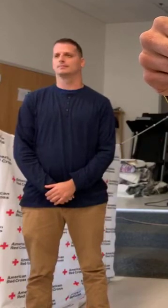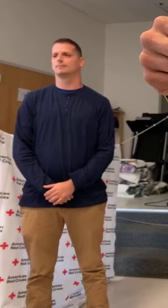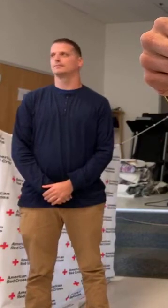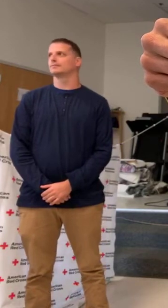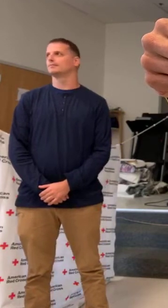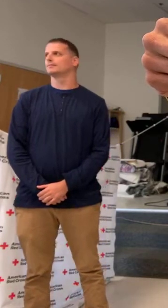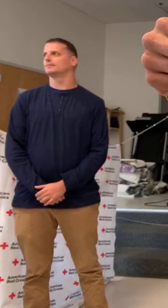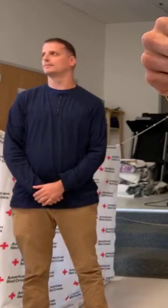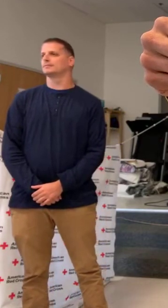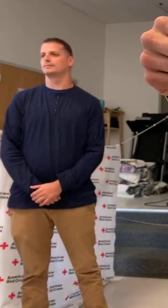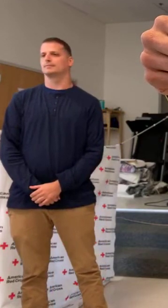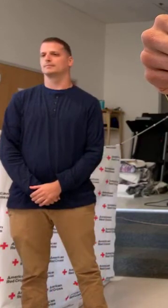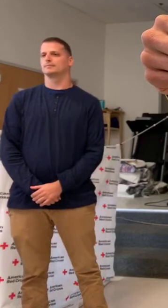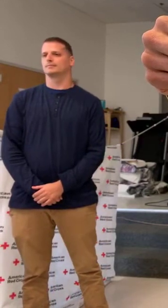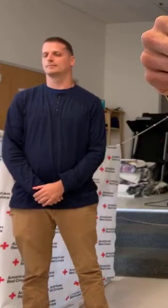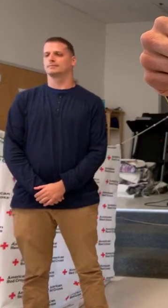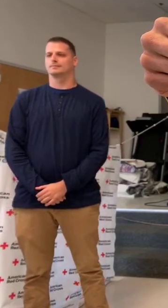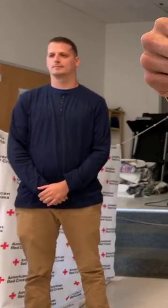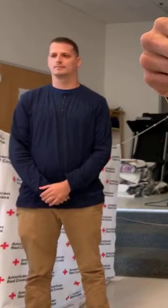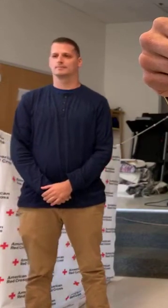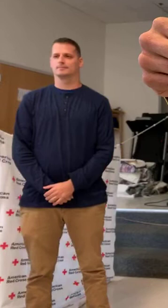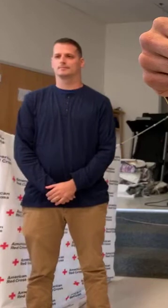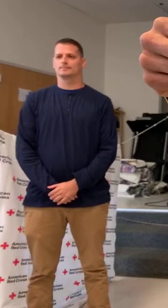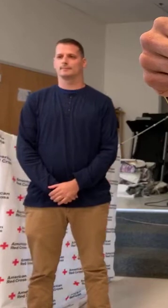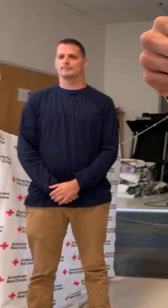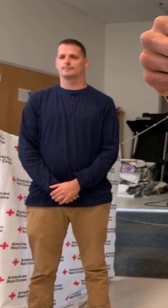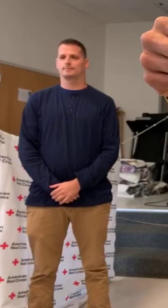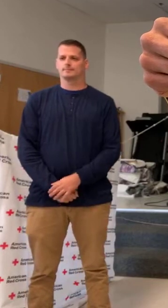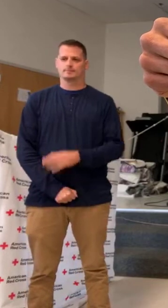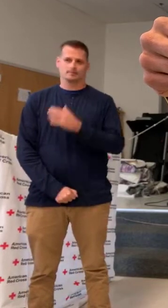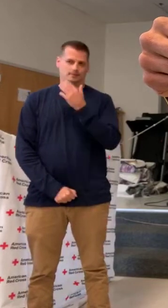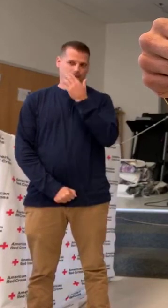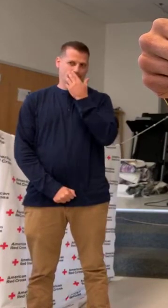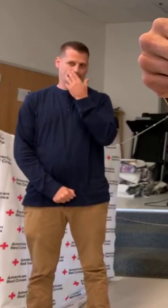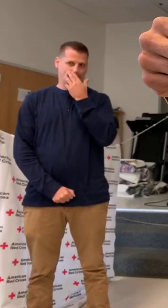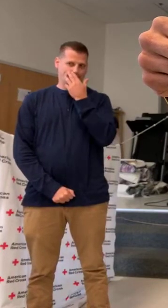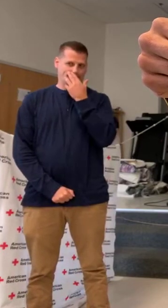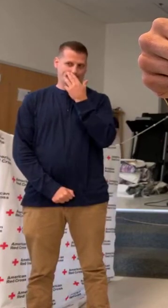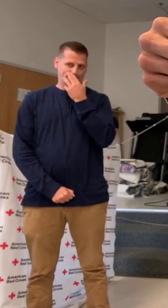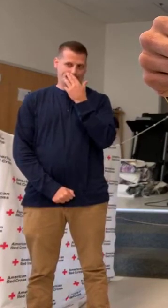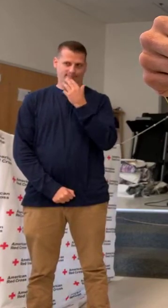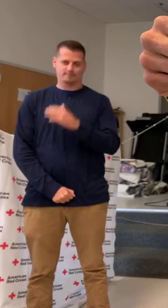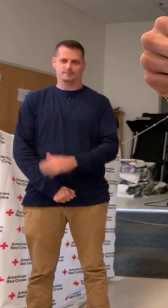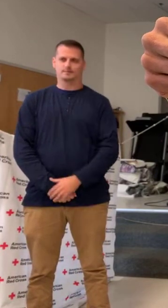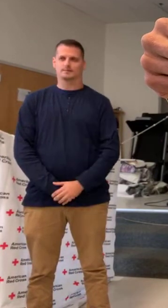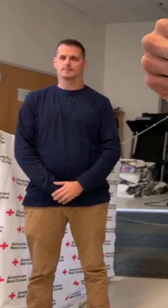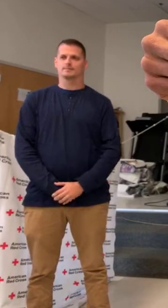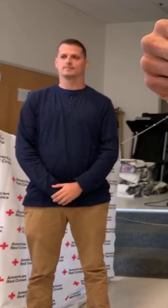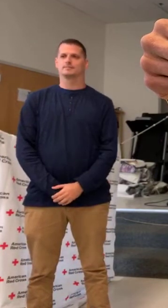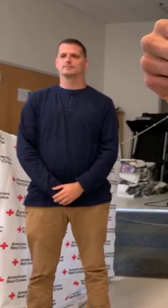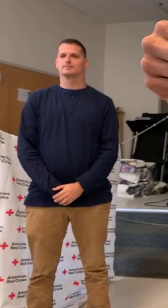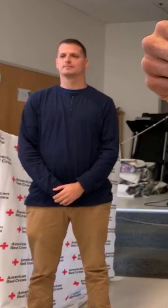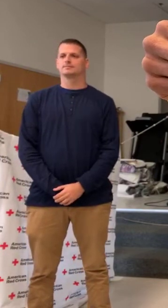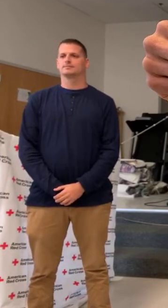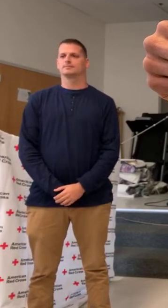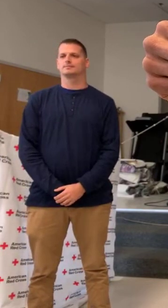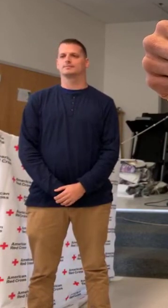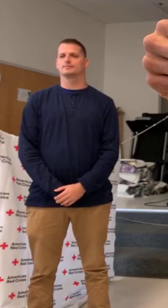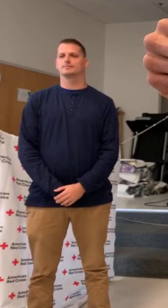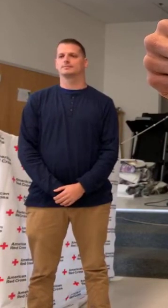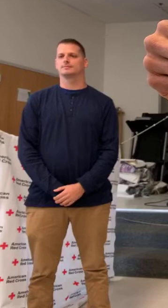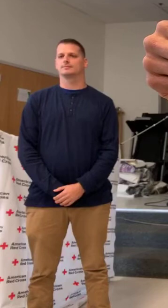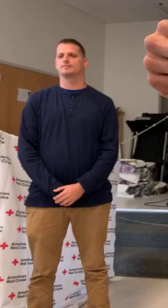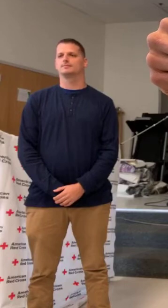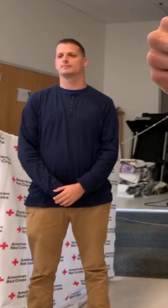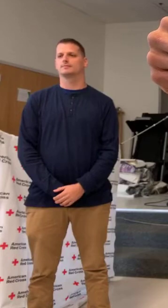And once we post this video, after we're done live on AK Fire Info, we will have all the attachments, including the